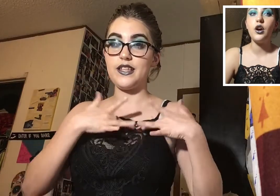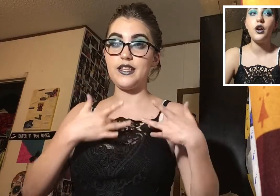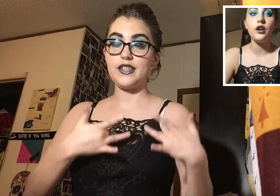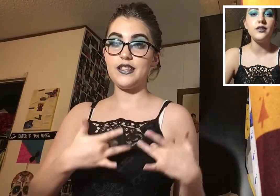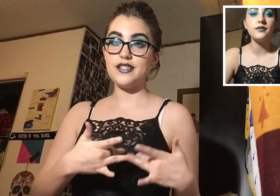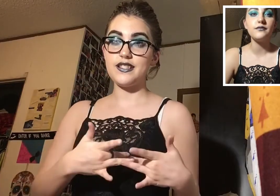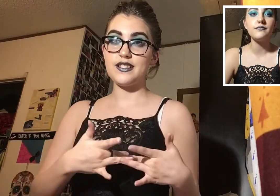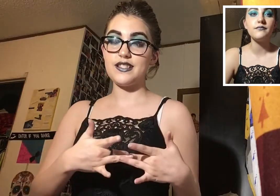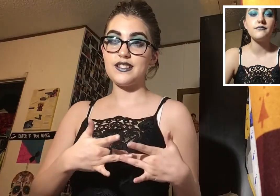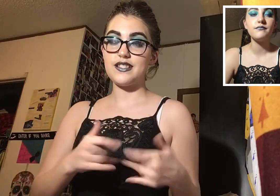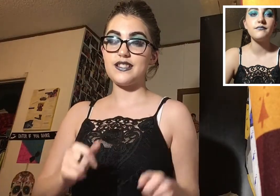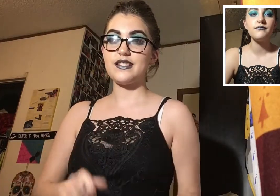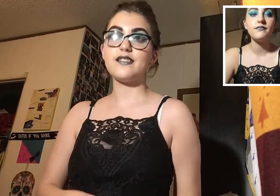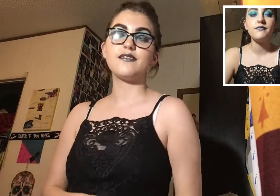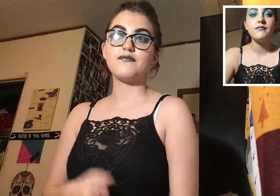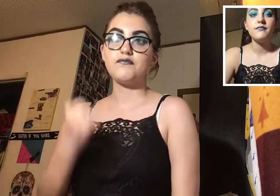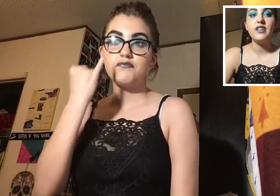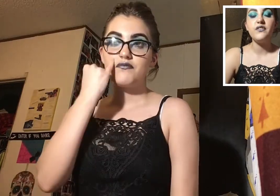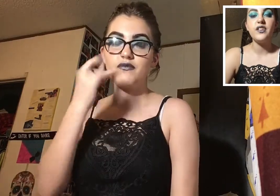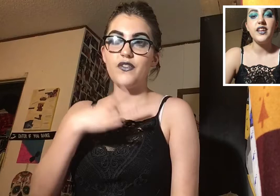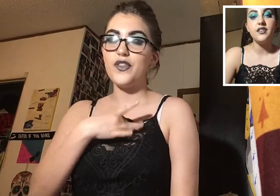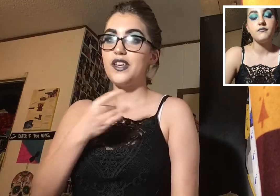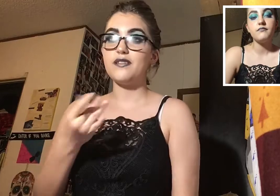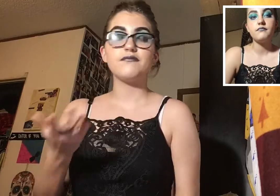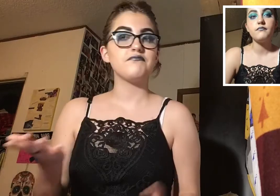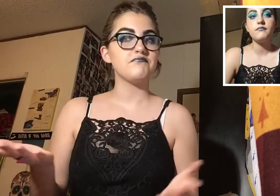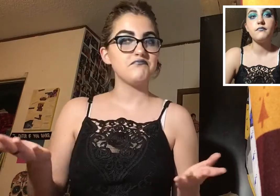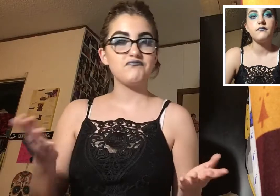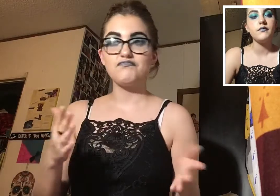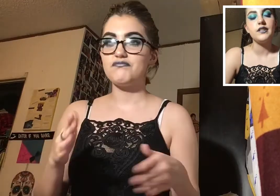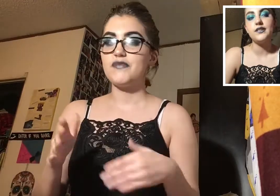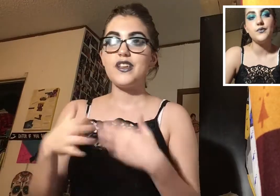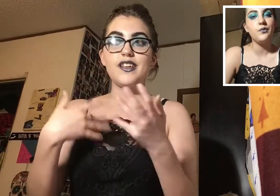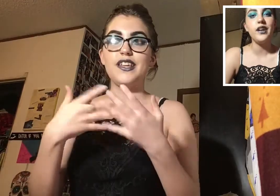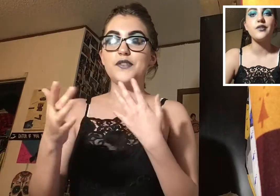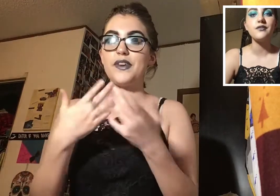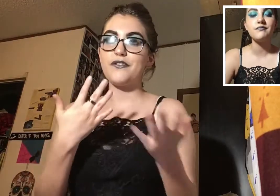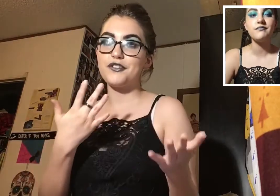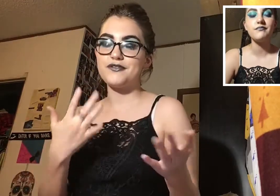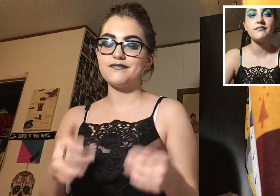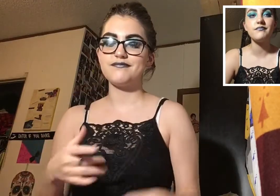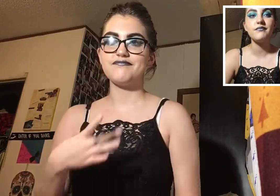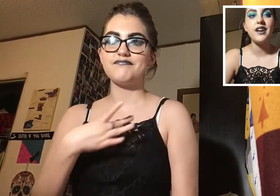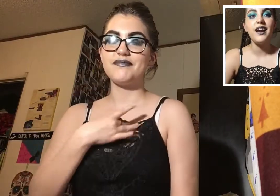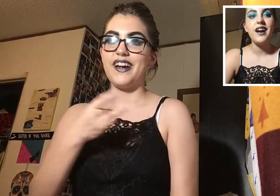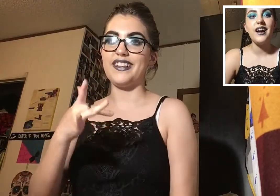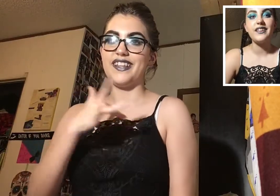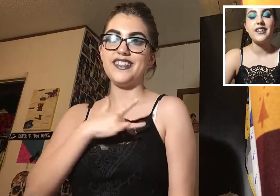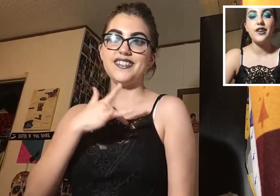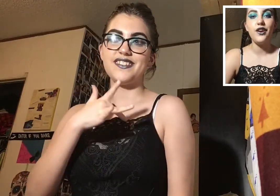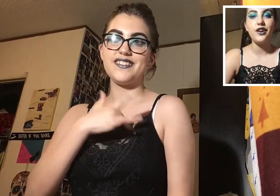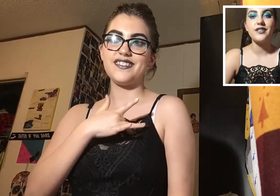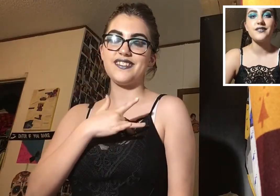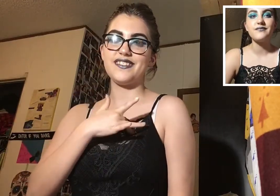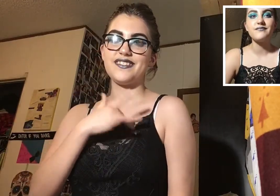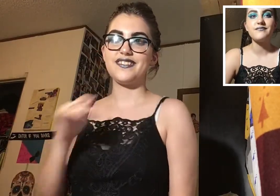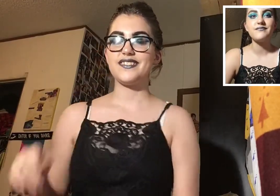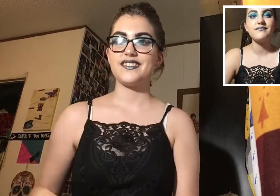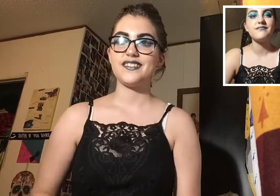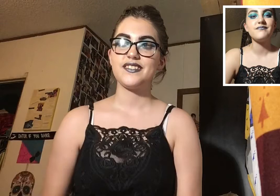heart if you like. It's whatever. I like heart.